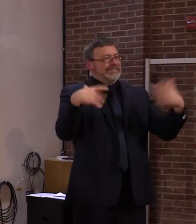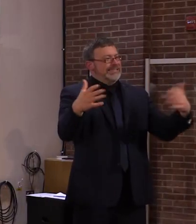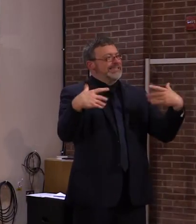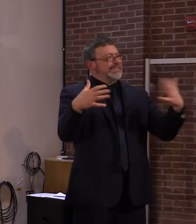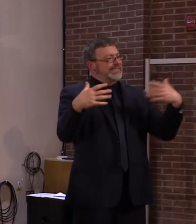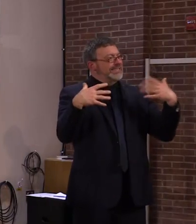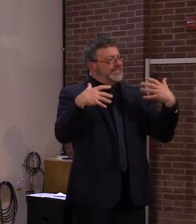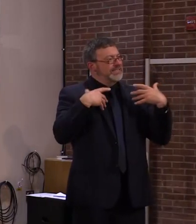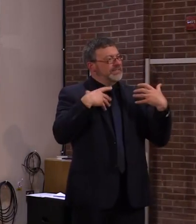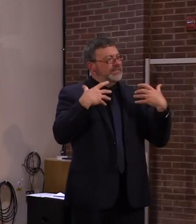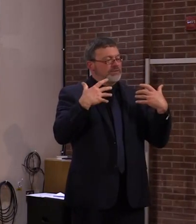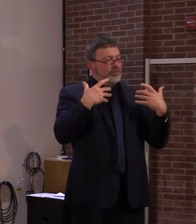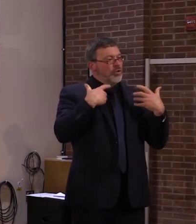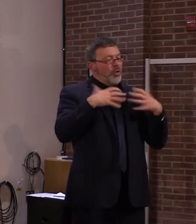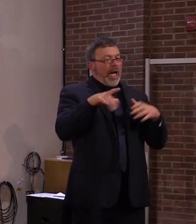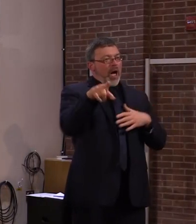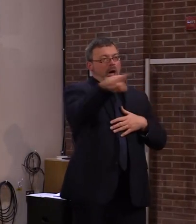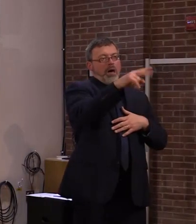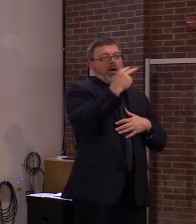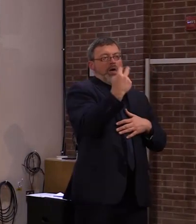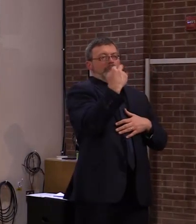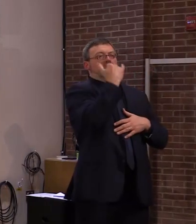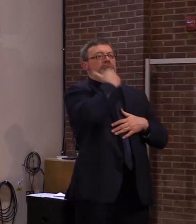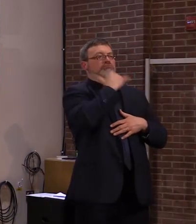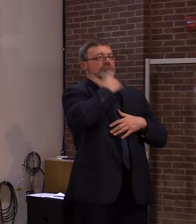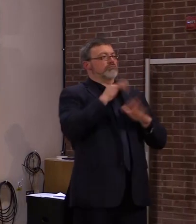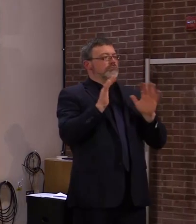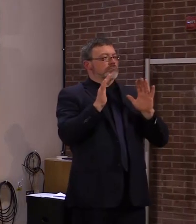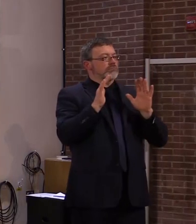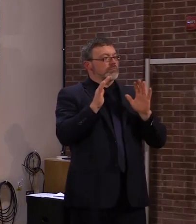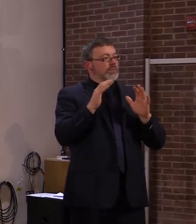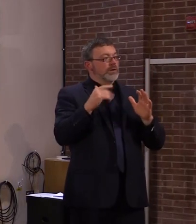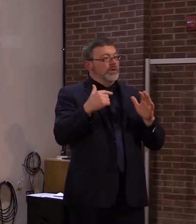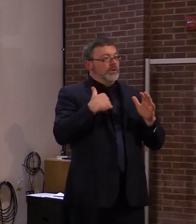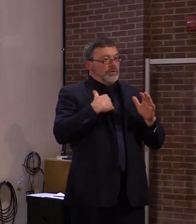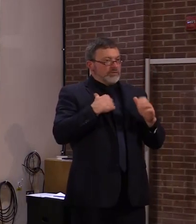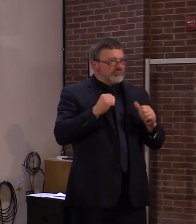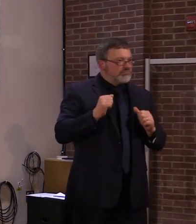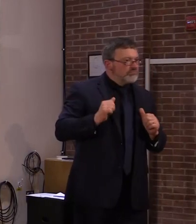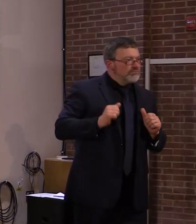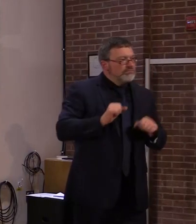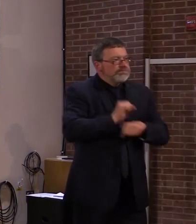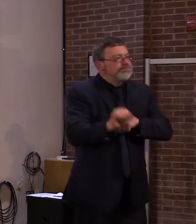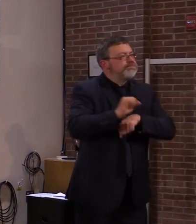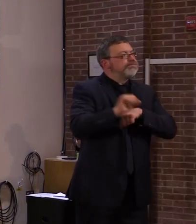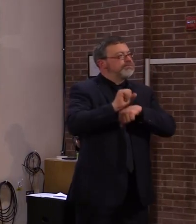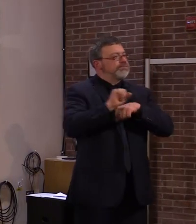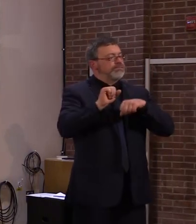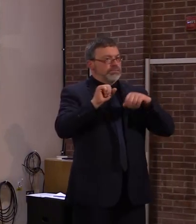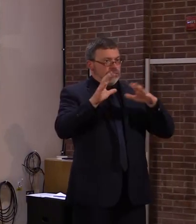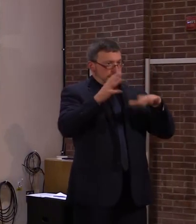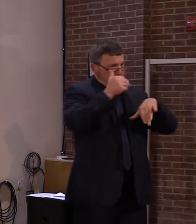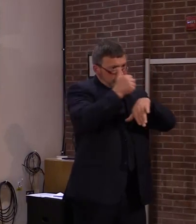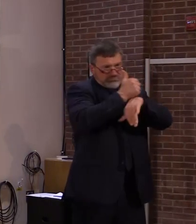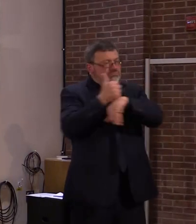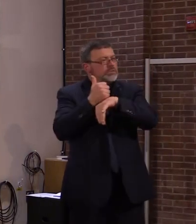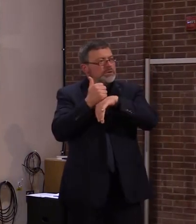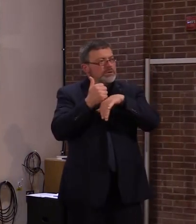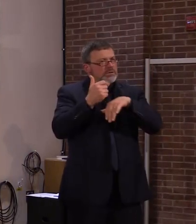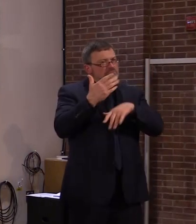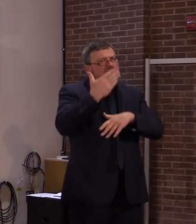that our efforts are poorly structured or anything of that sort. We're actually